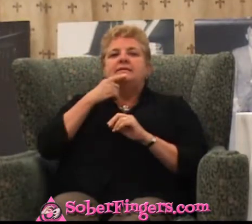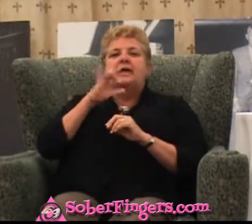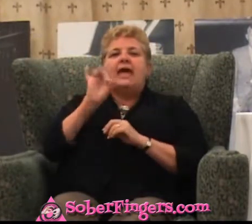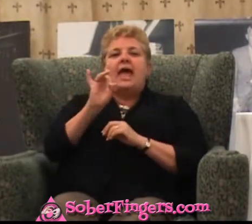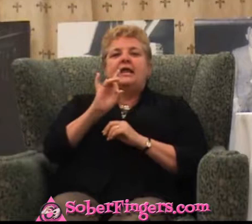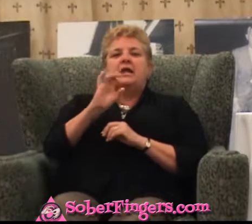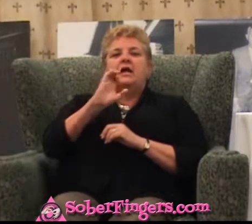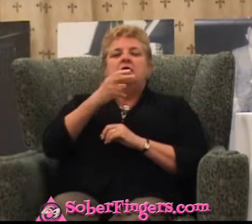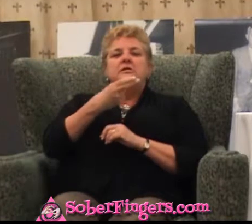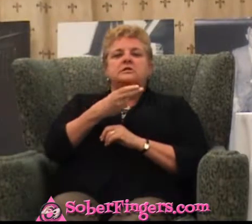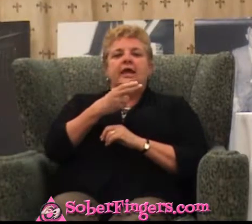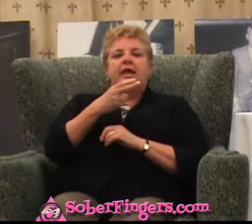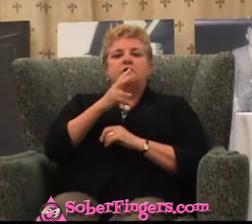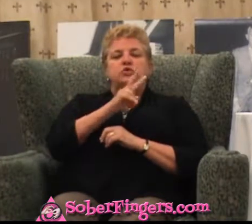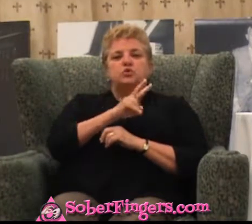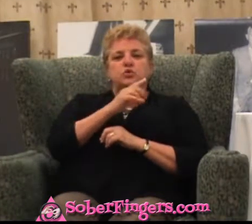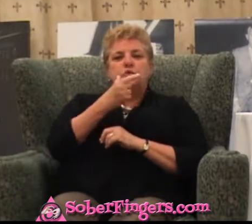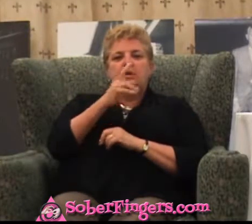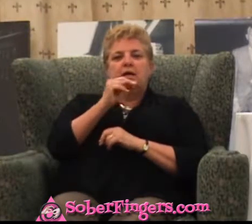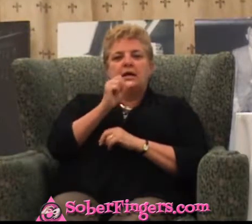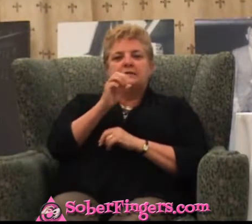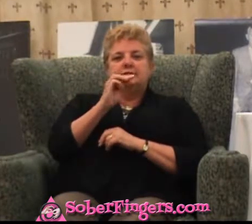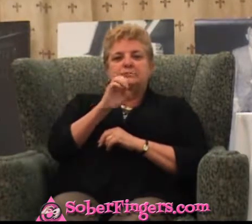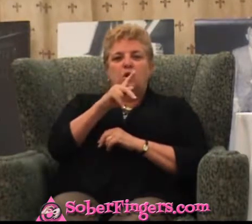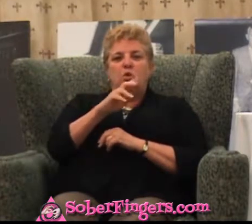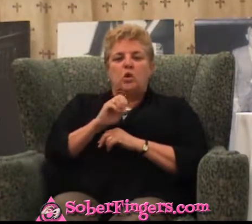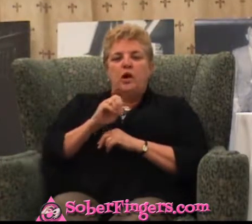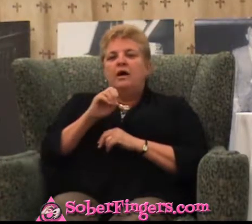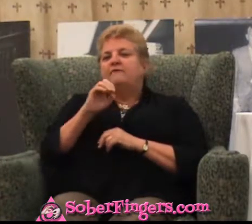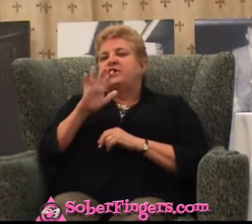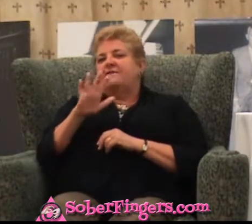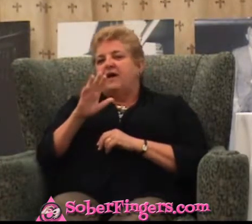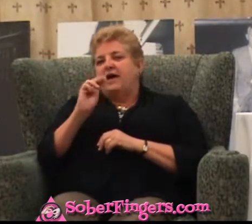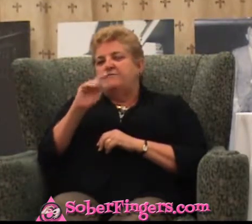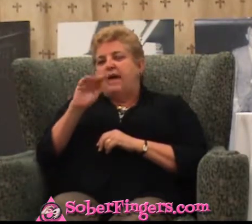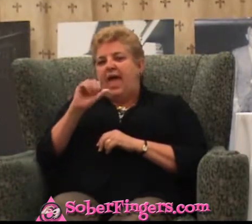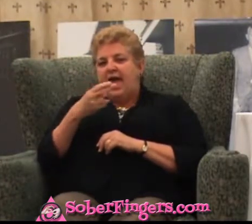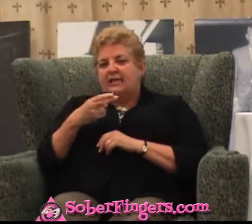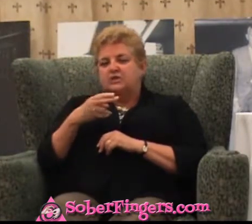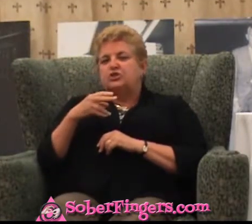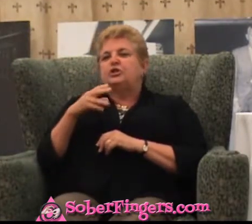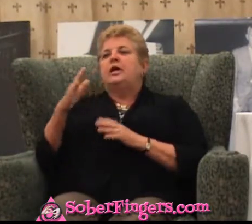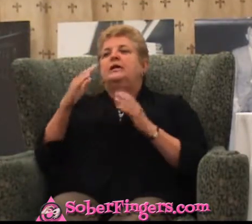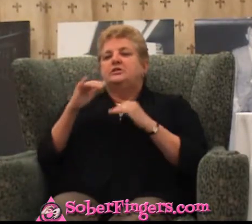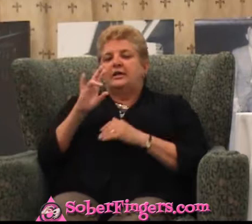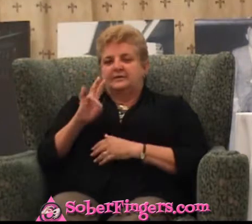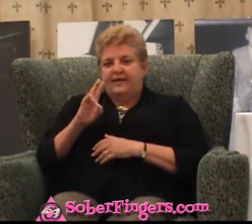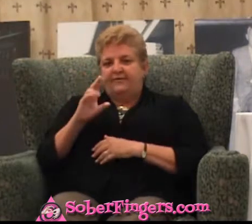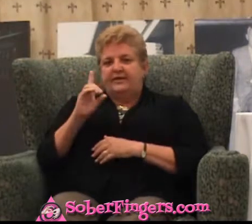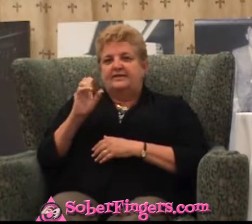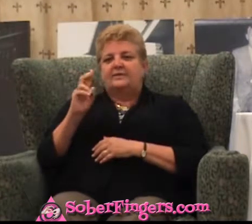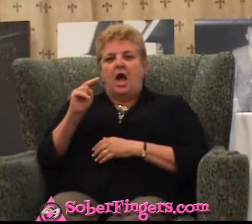is Gunsmoke, channel 4 is Mannix, channel 5 is Petticoat Junction, channel 7 is Donna Reed,